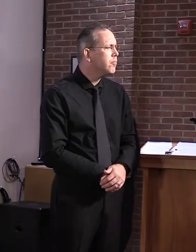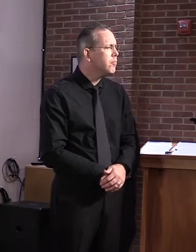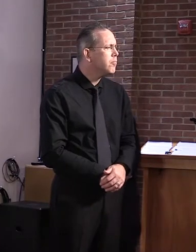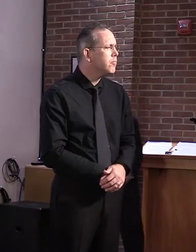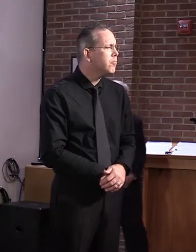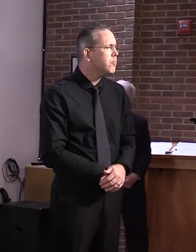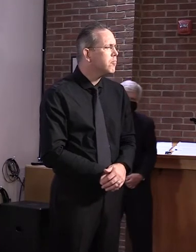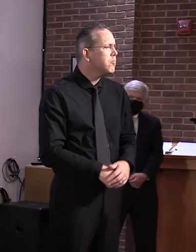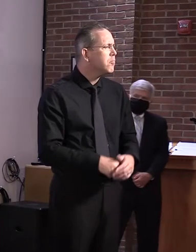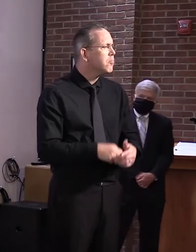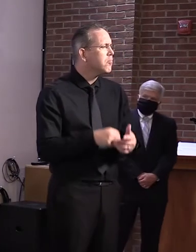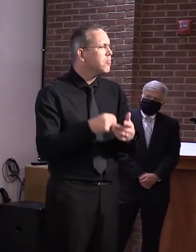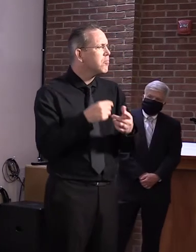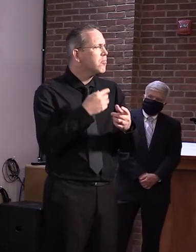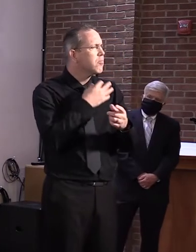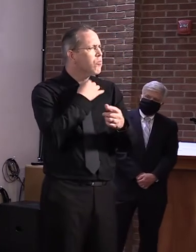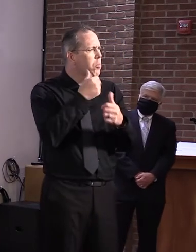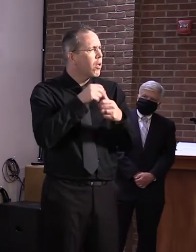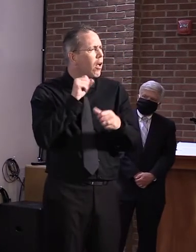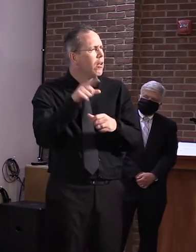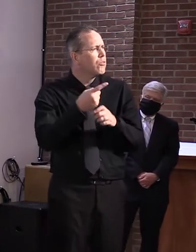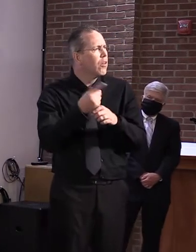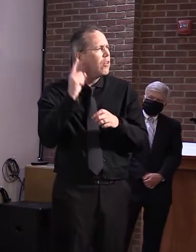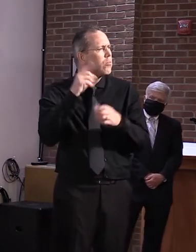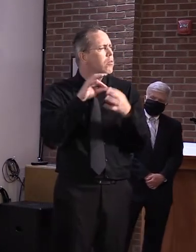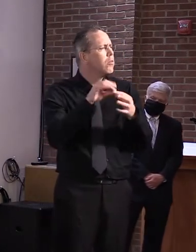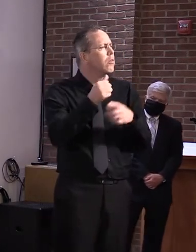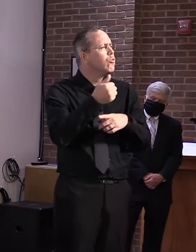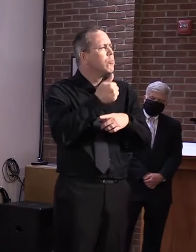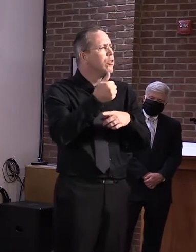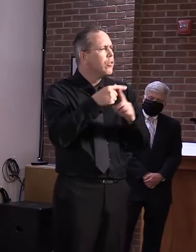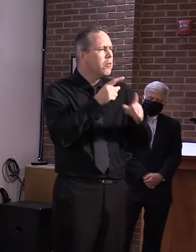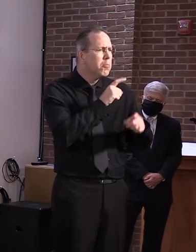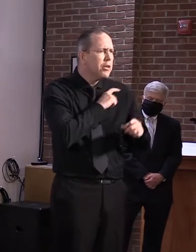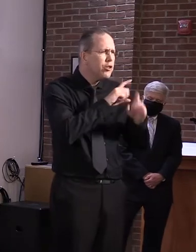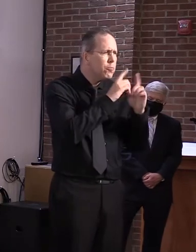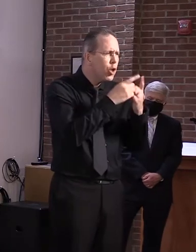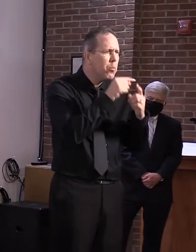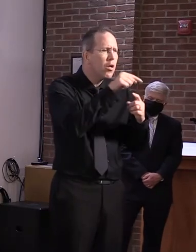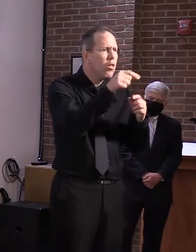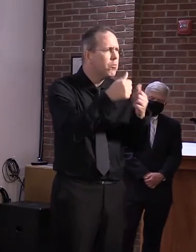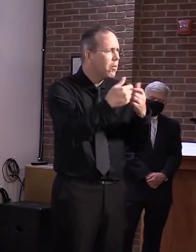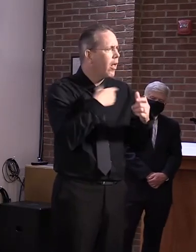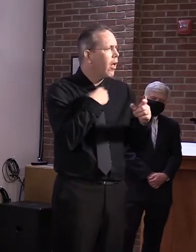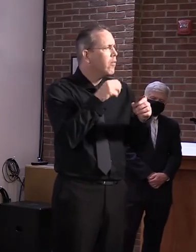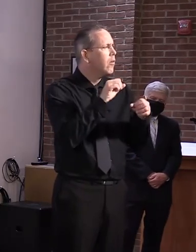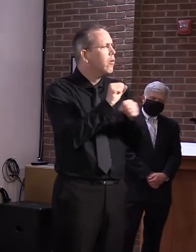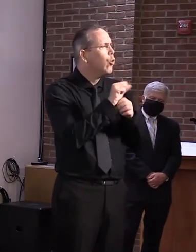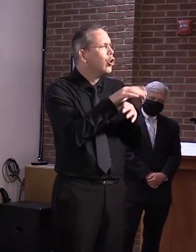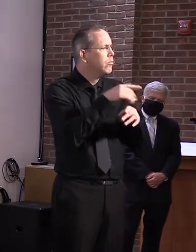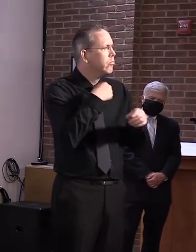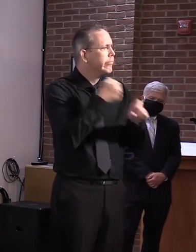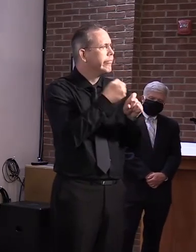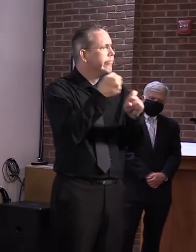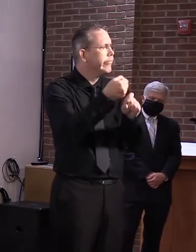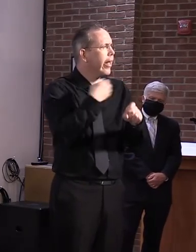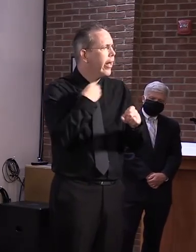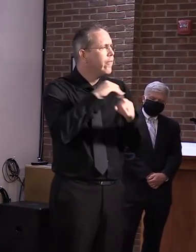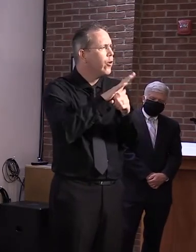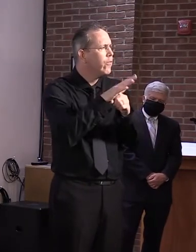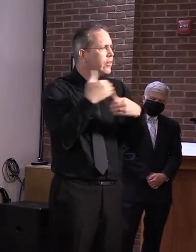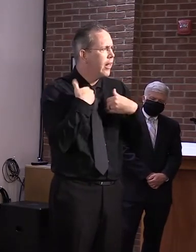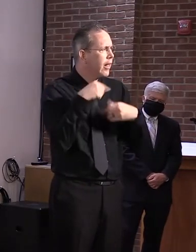for. Commissioner Sherling, do you have any updates for us? I do. Thanks, Governor